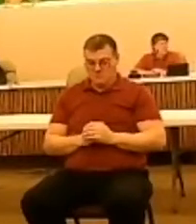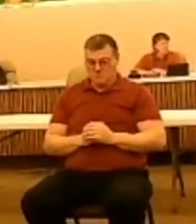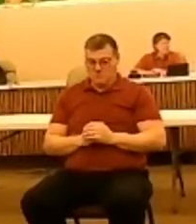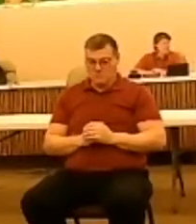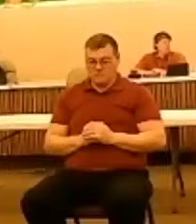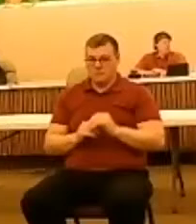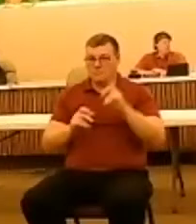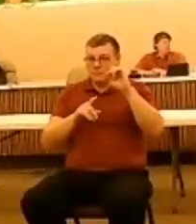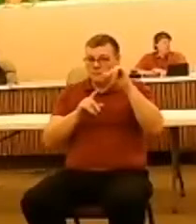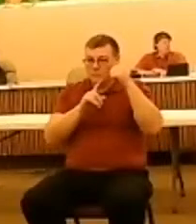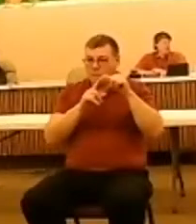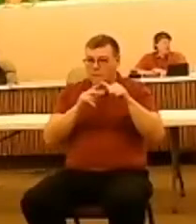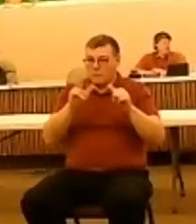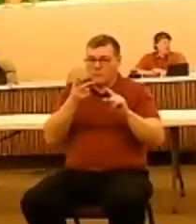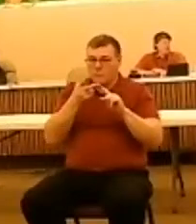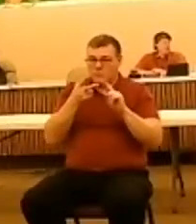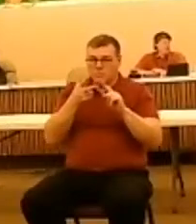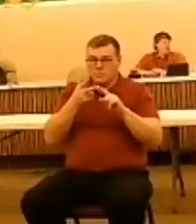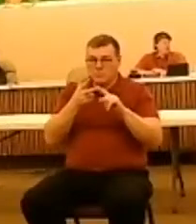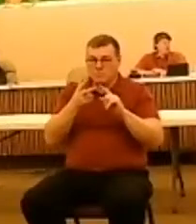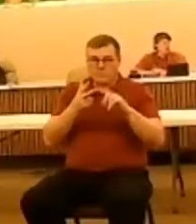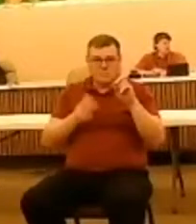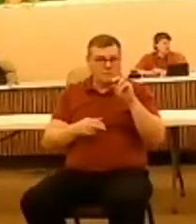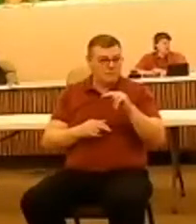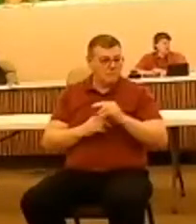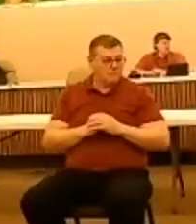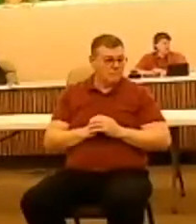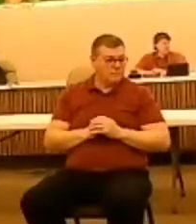What do you remember what the third one was, Don?